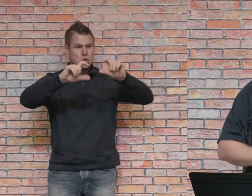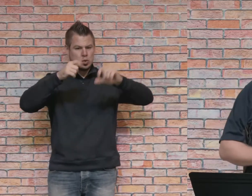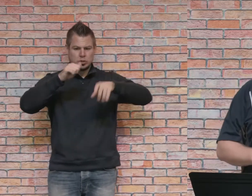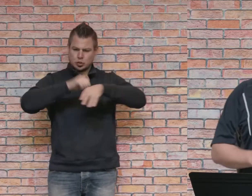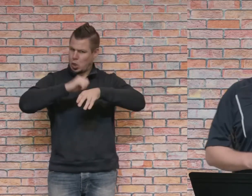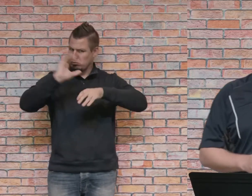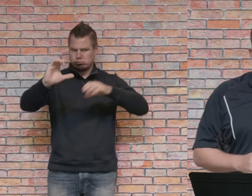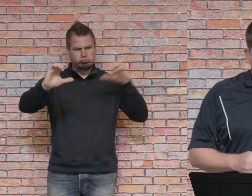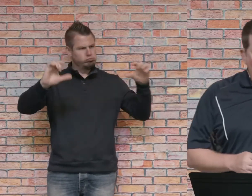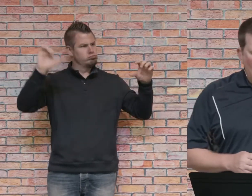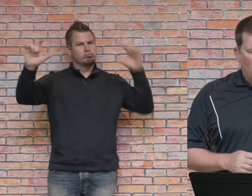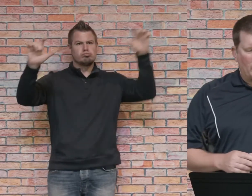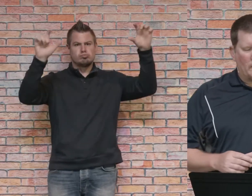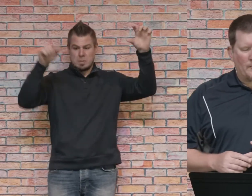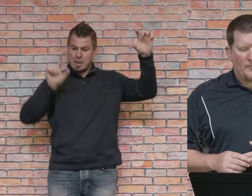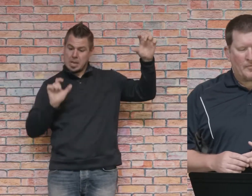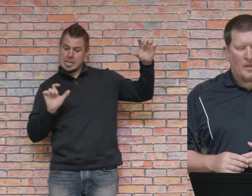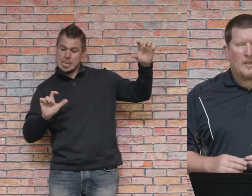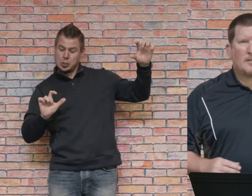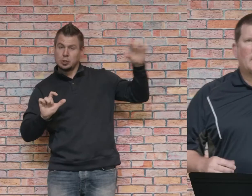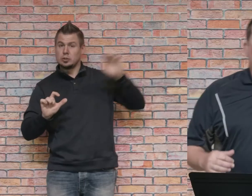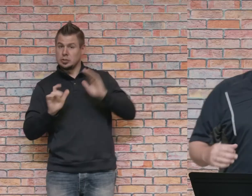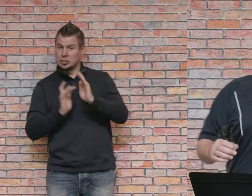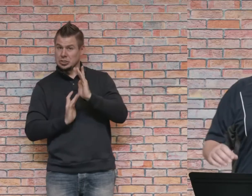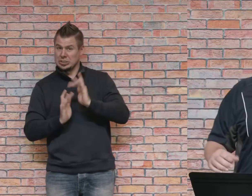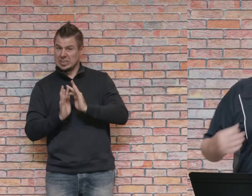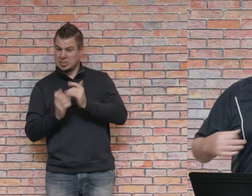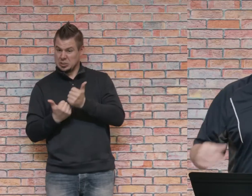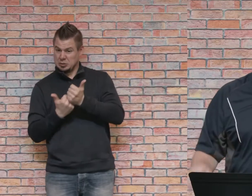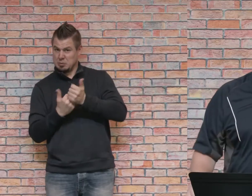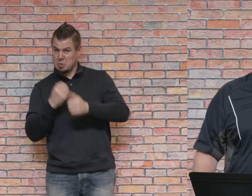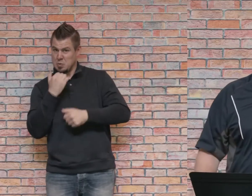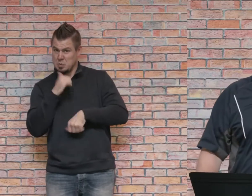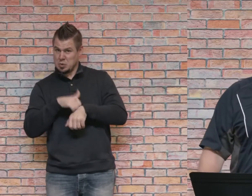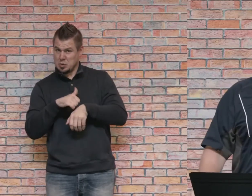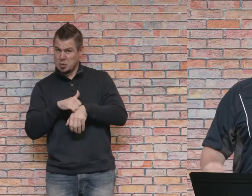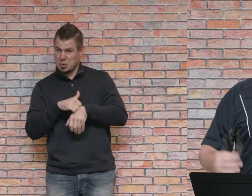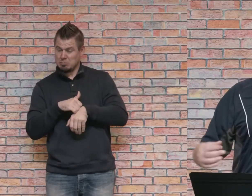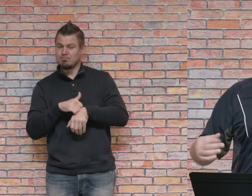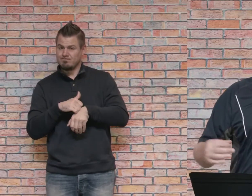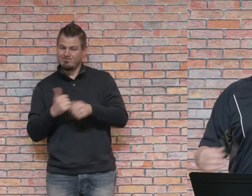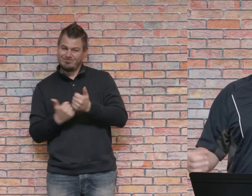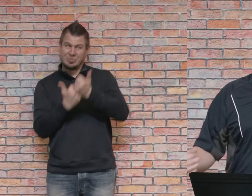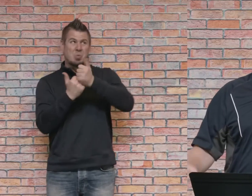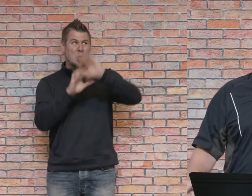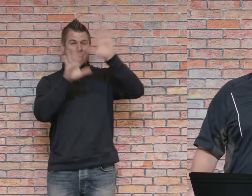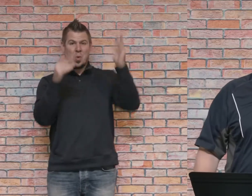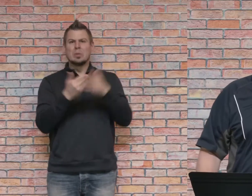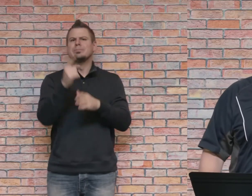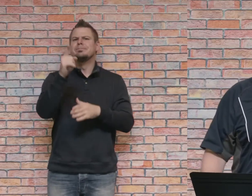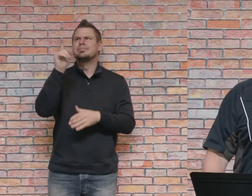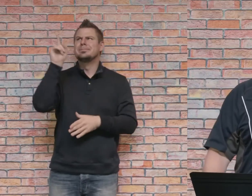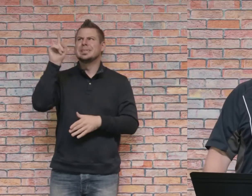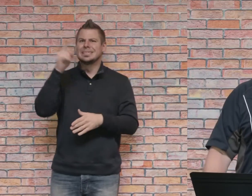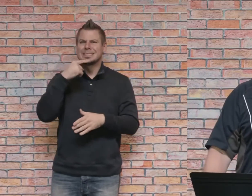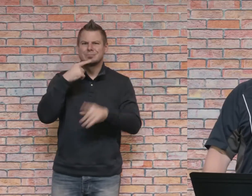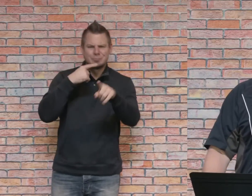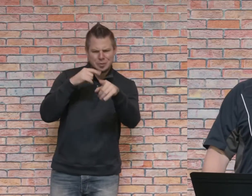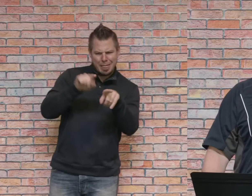Christ Jesus as the cornerstone. See, you're a stone, I'm a stone. He's putting us together, he's building his